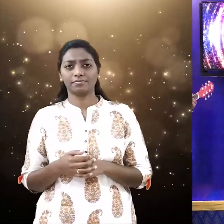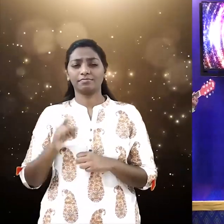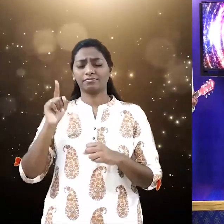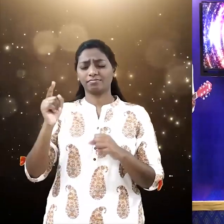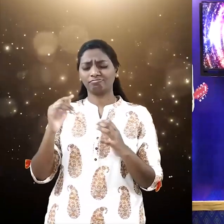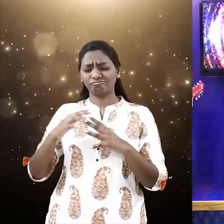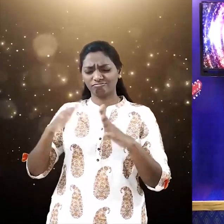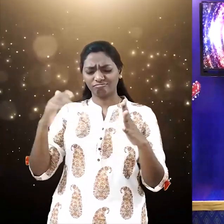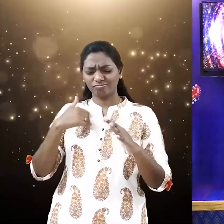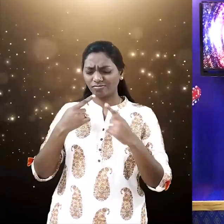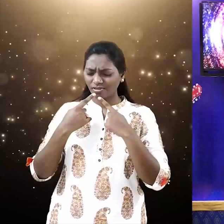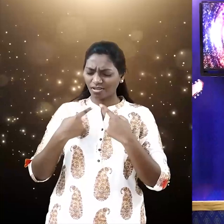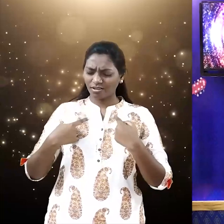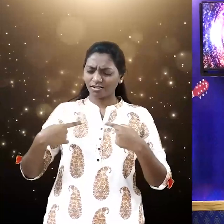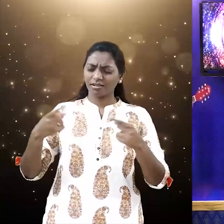O Rabba,